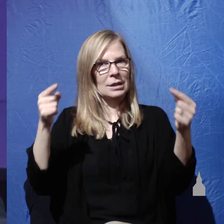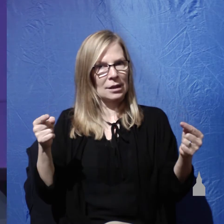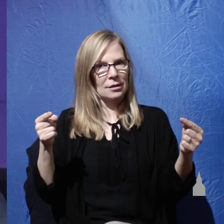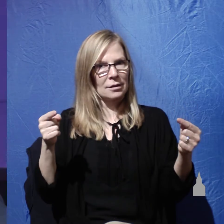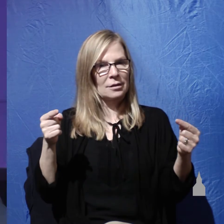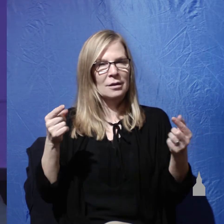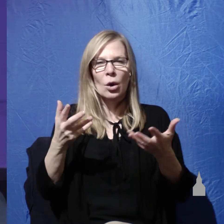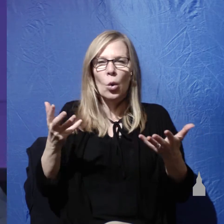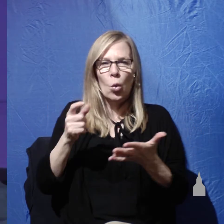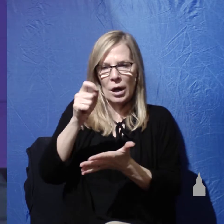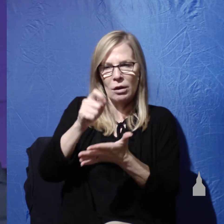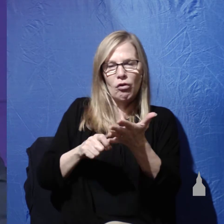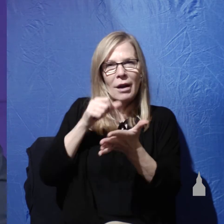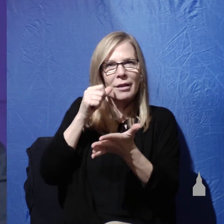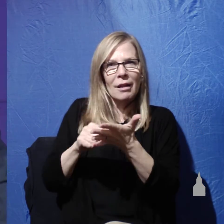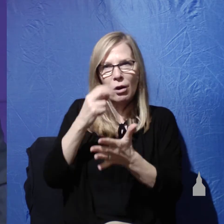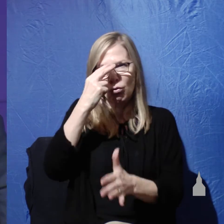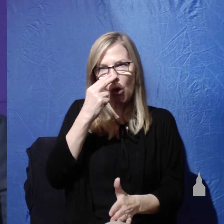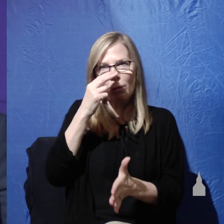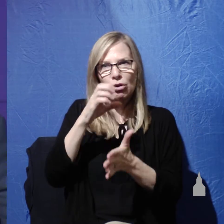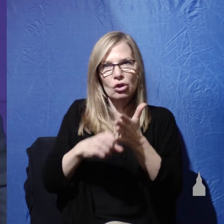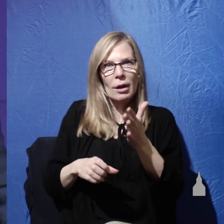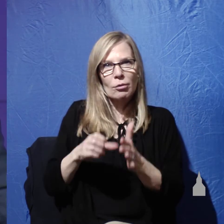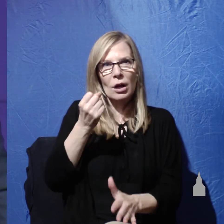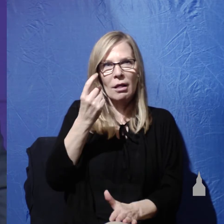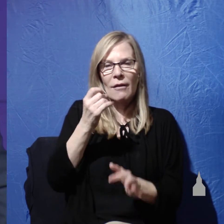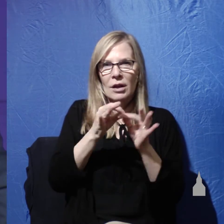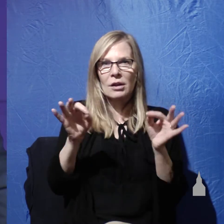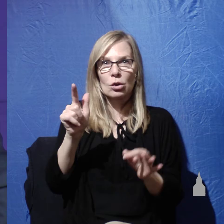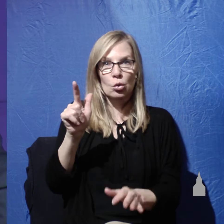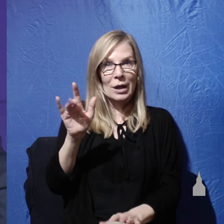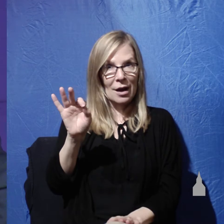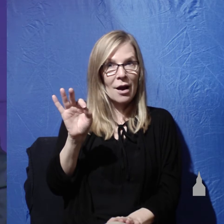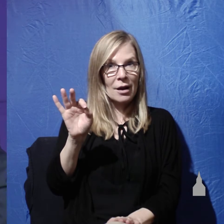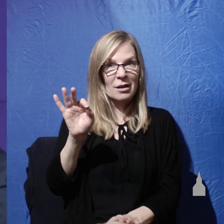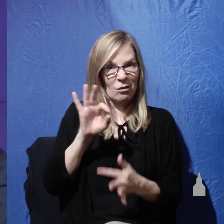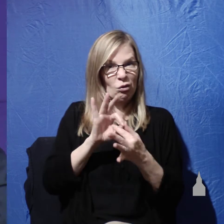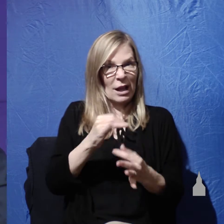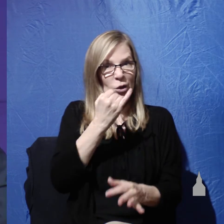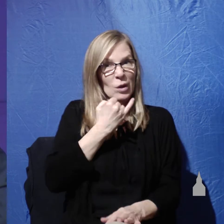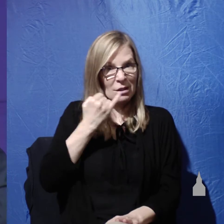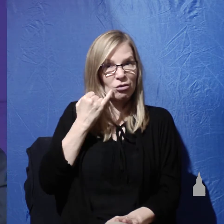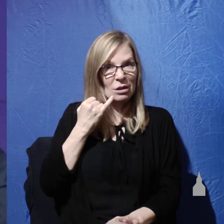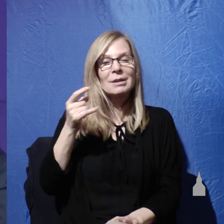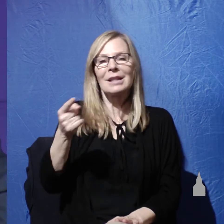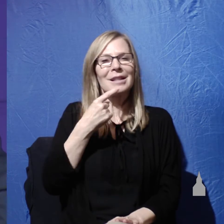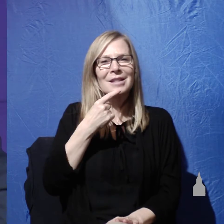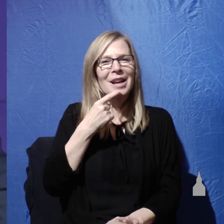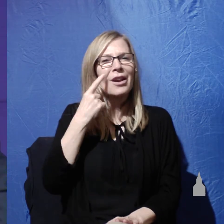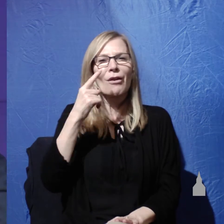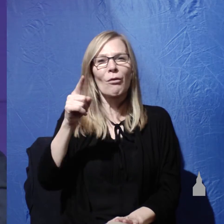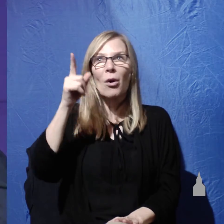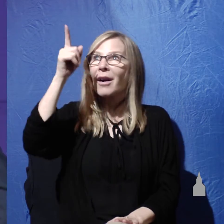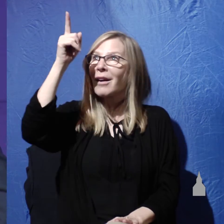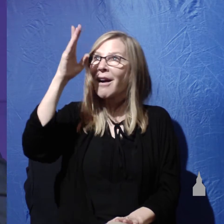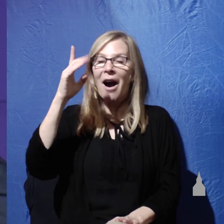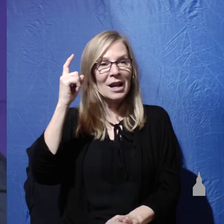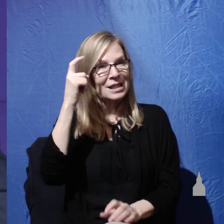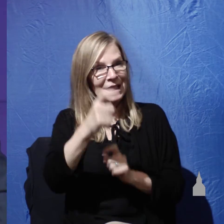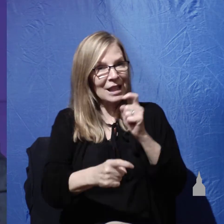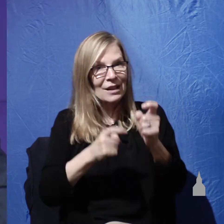apostle wrote in Romans 11, verse 29. And this is concerning Israel. "For the gifts and calling of God